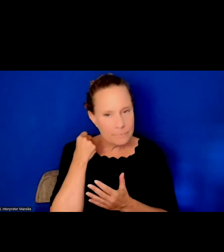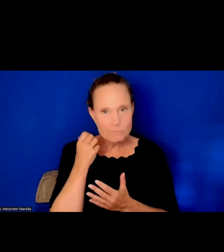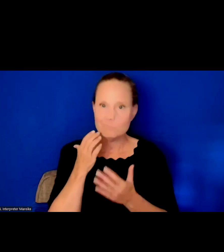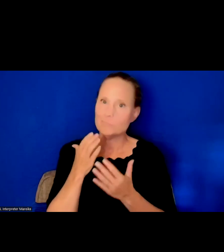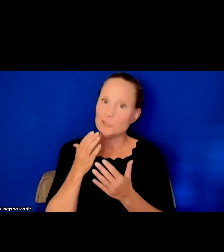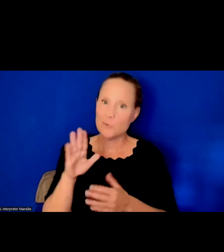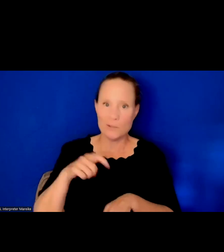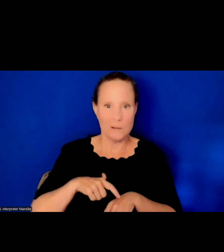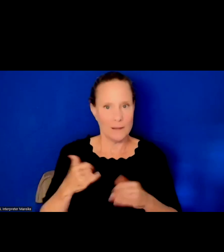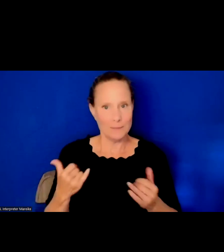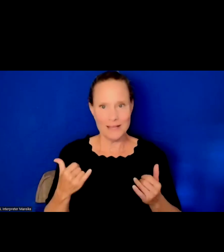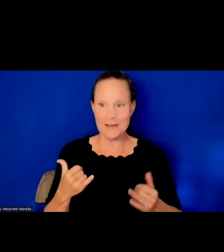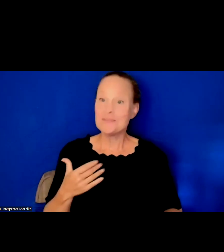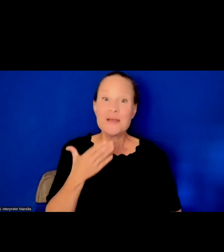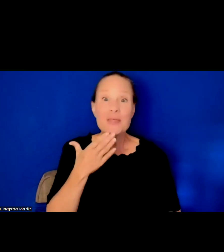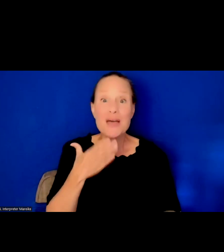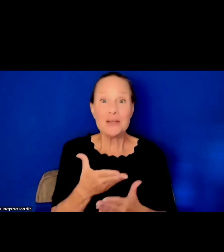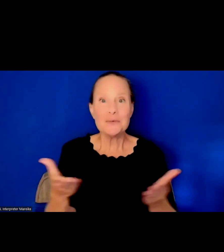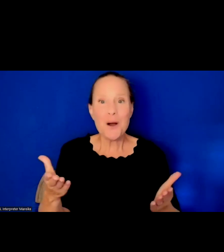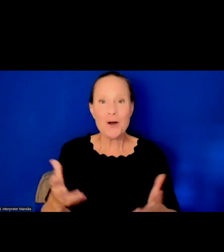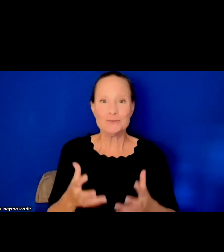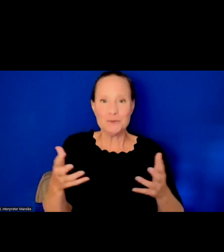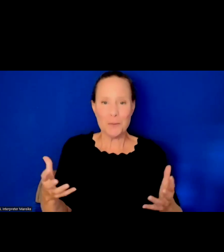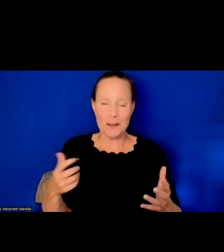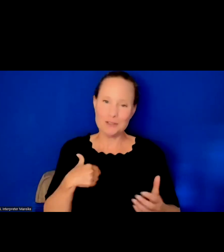today. Thank you all so much. I appreciate it.